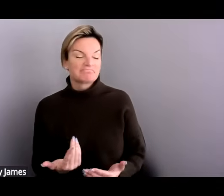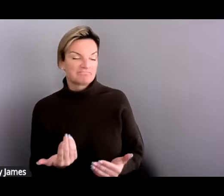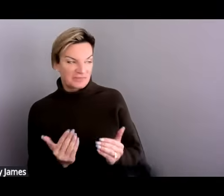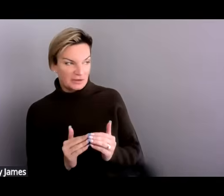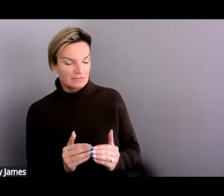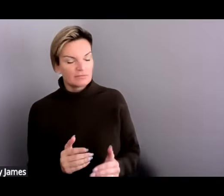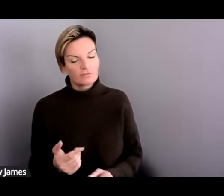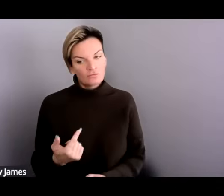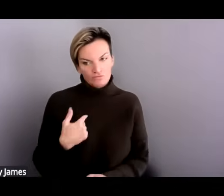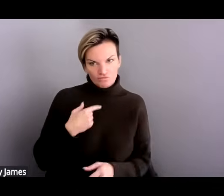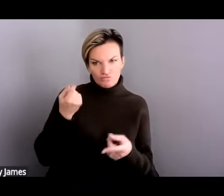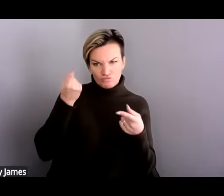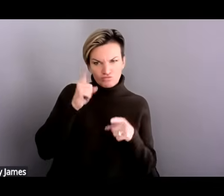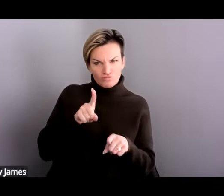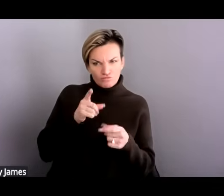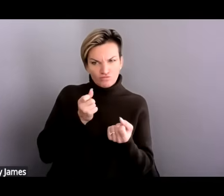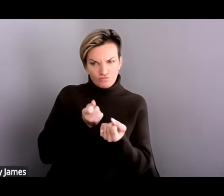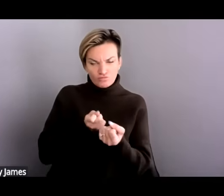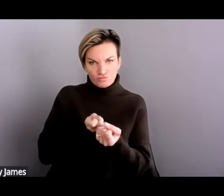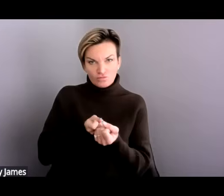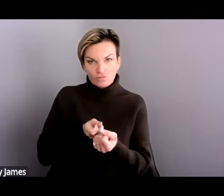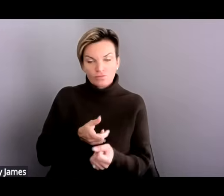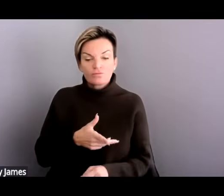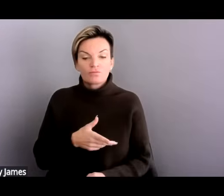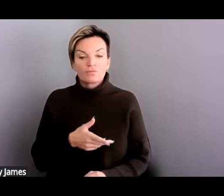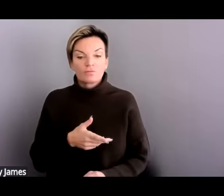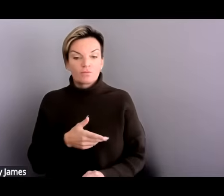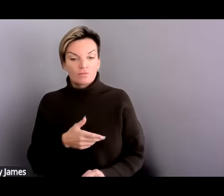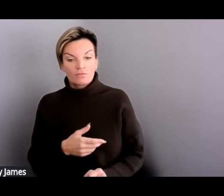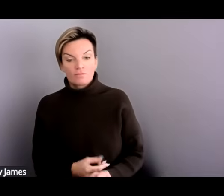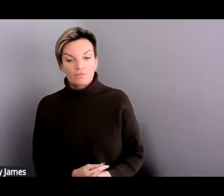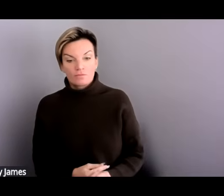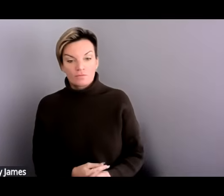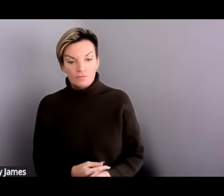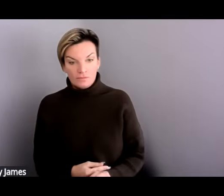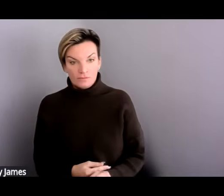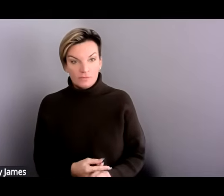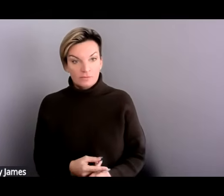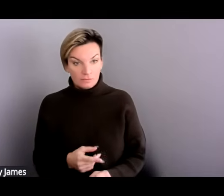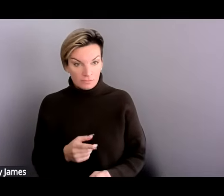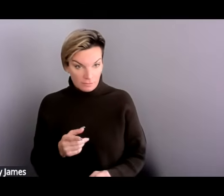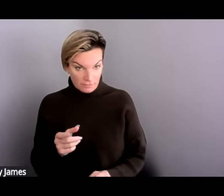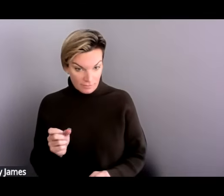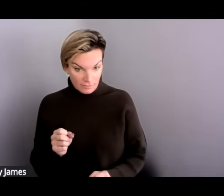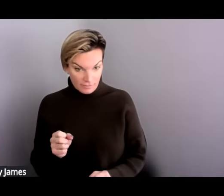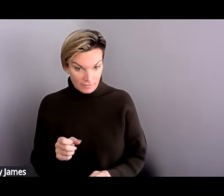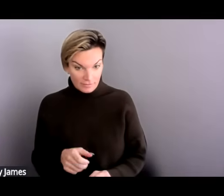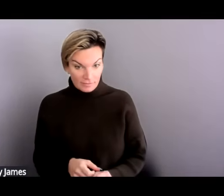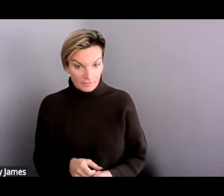too. What do you think? You're good? Yep. Ms. Cummings? Yep.